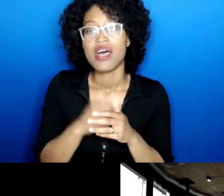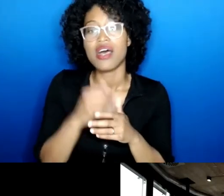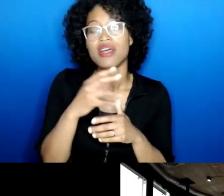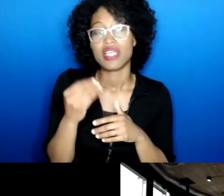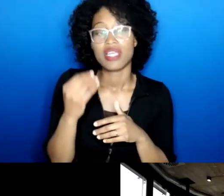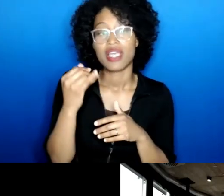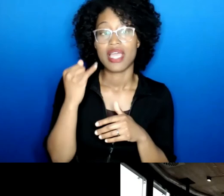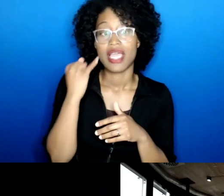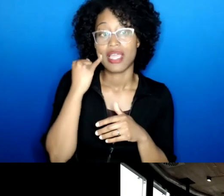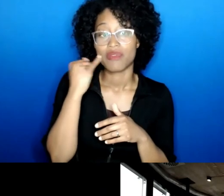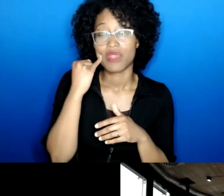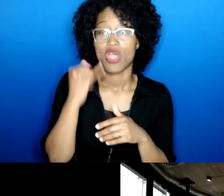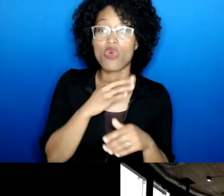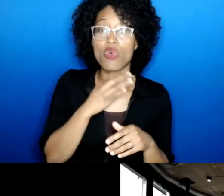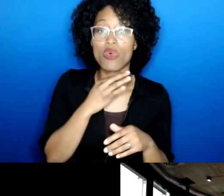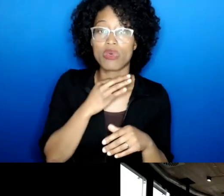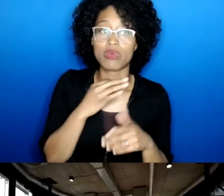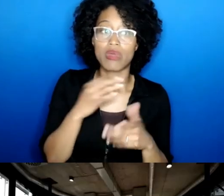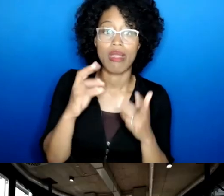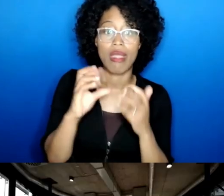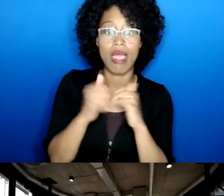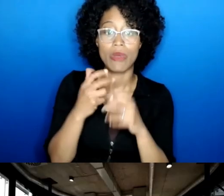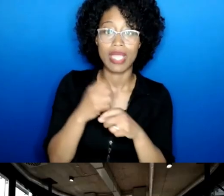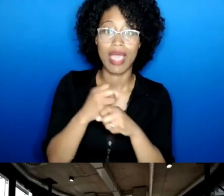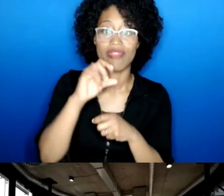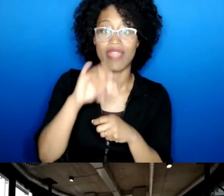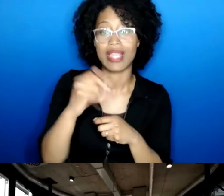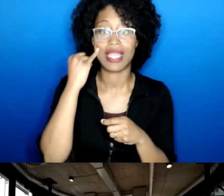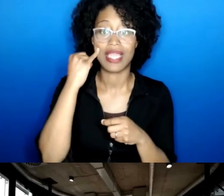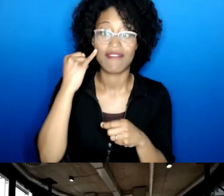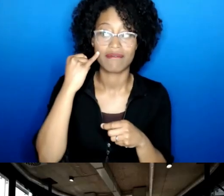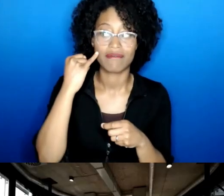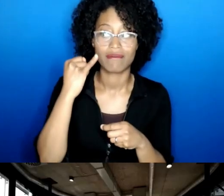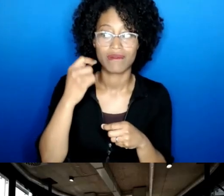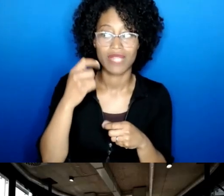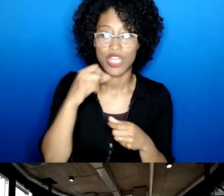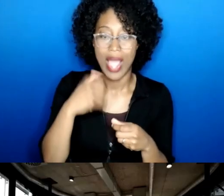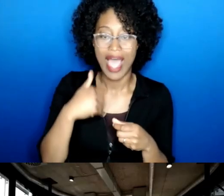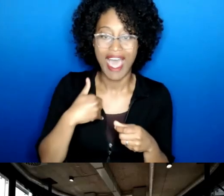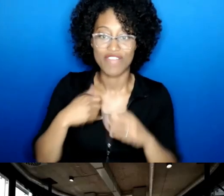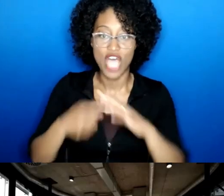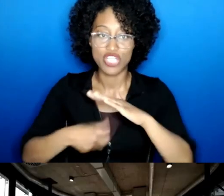because they're in a symposia that might not have underlying paper.